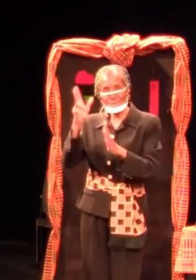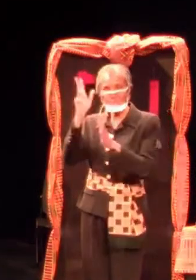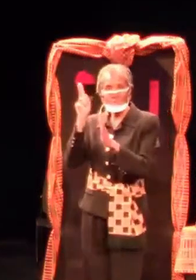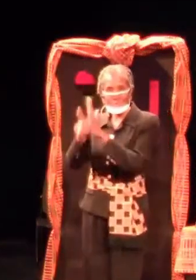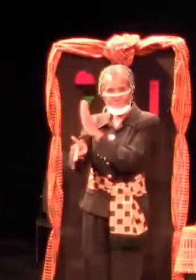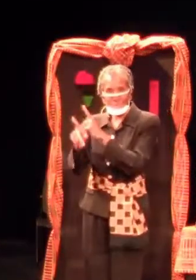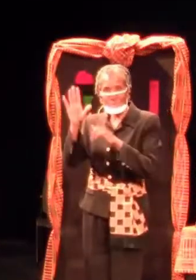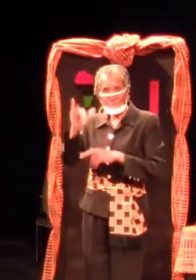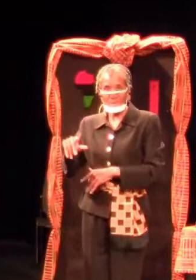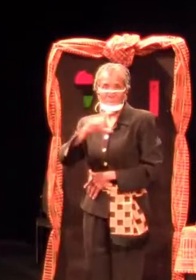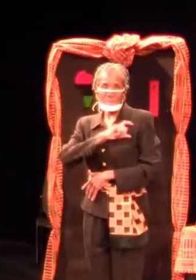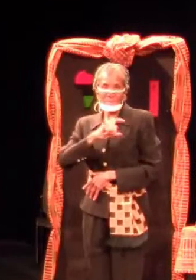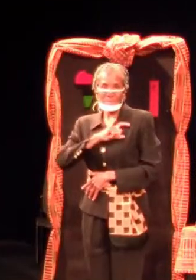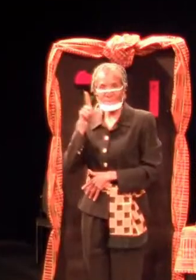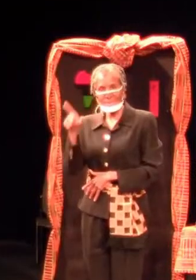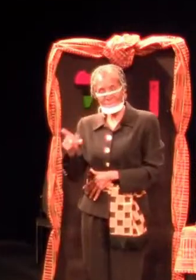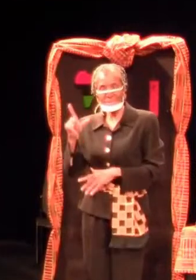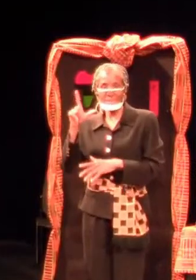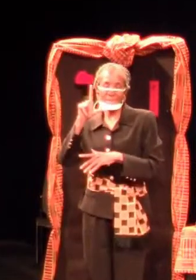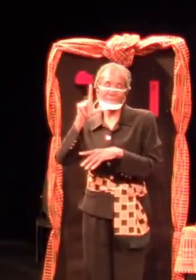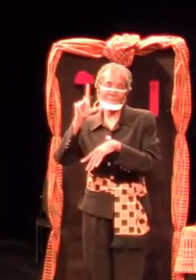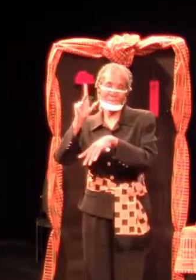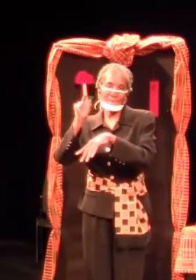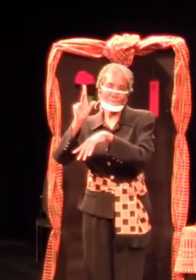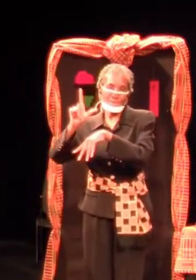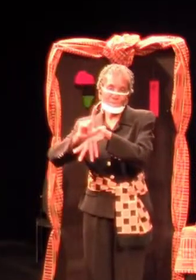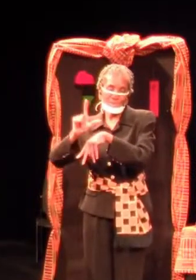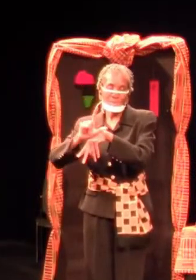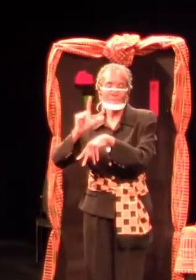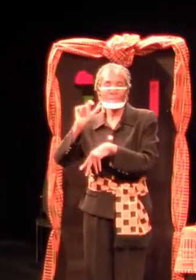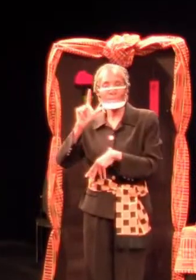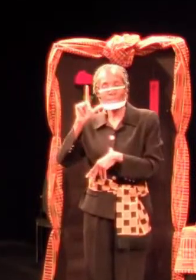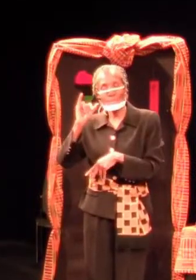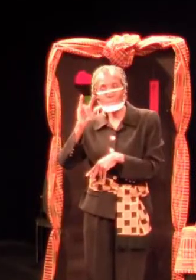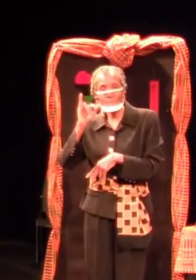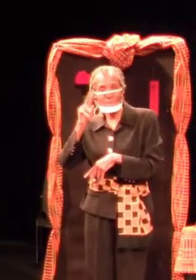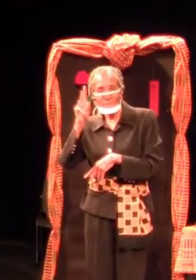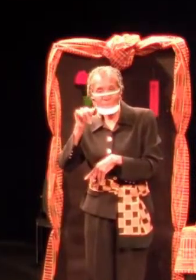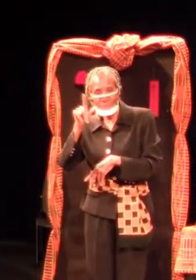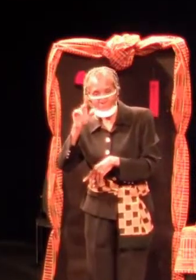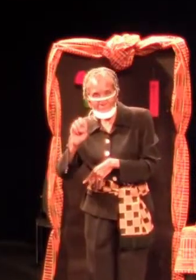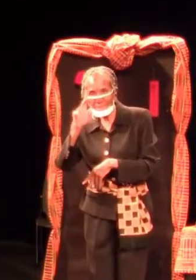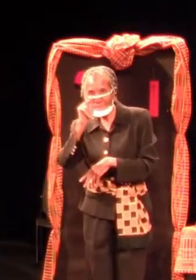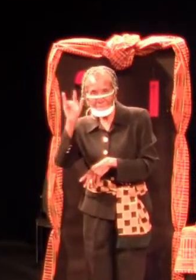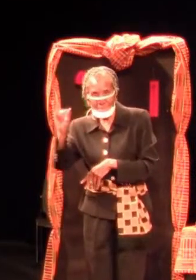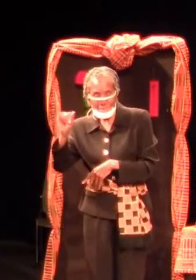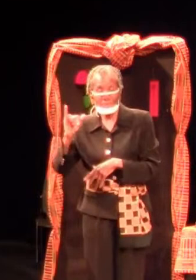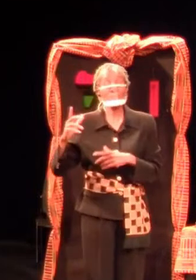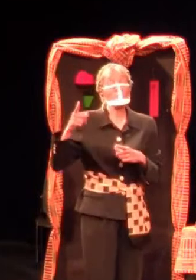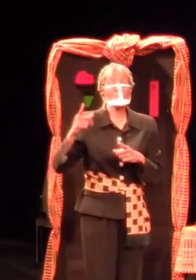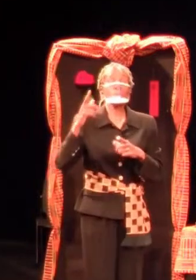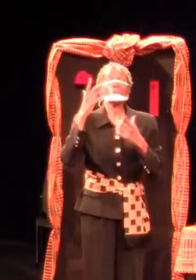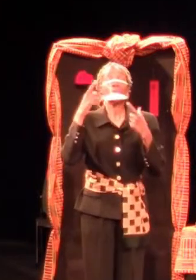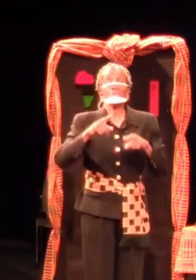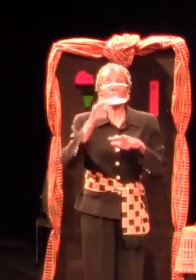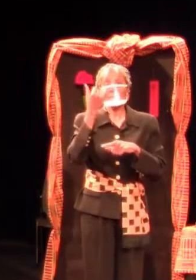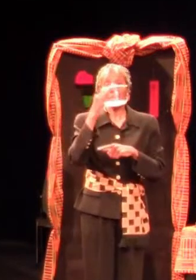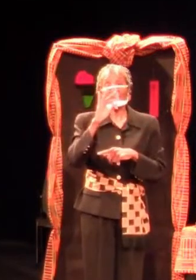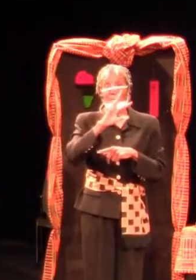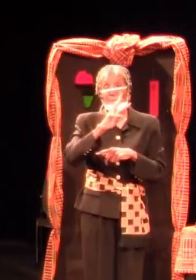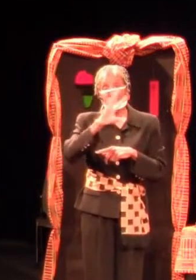origins. The event that led directly to the development of Kwanzaa was the Watts Rebellion in August